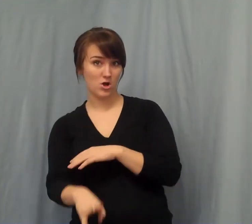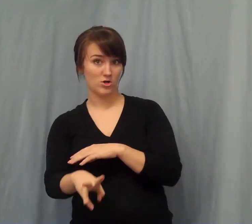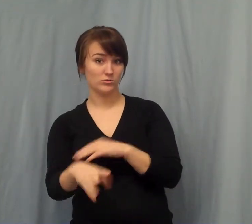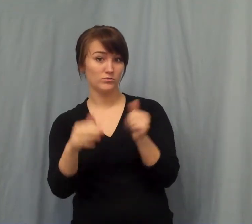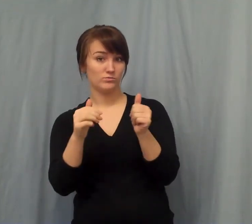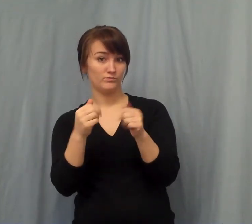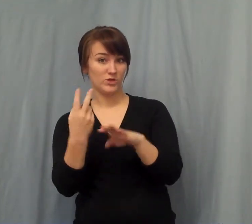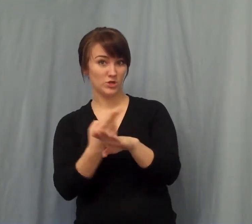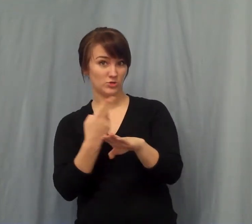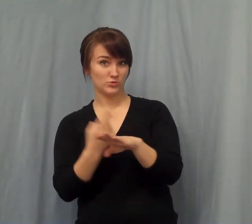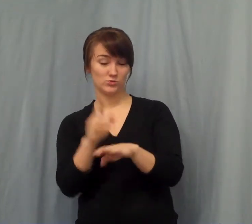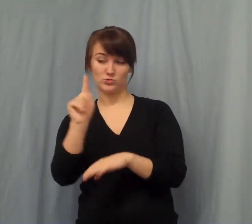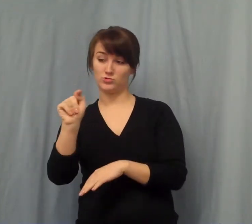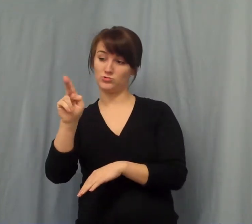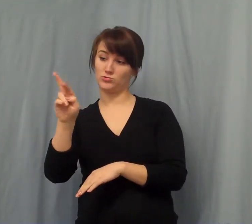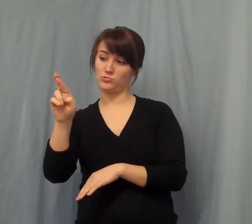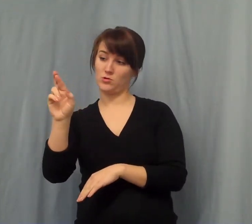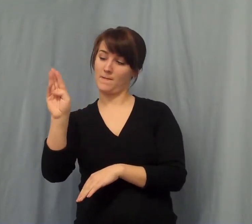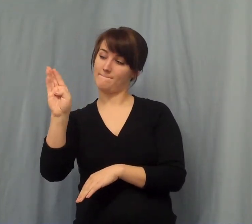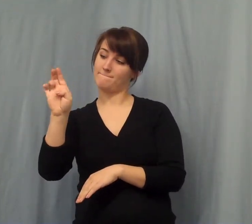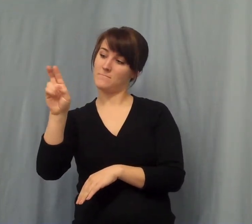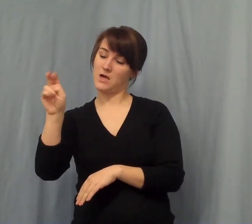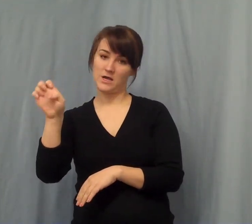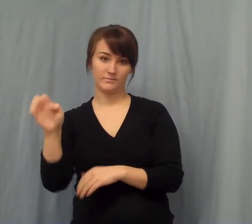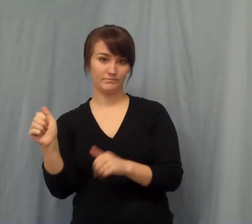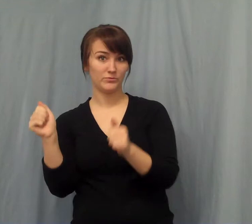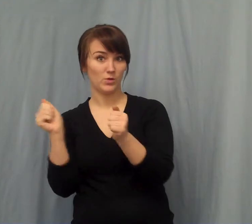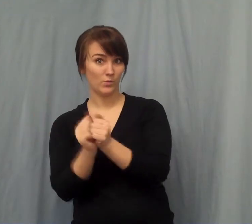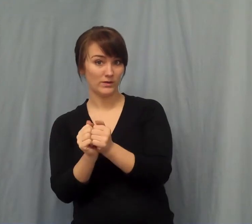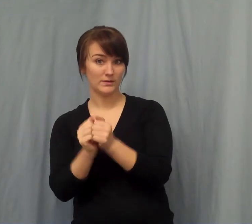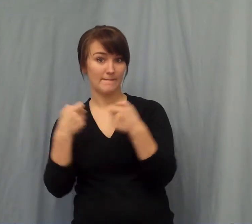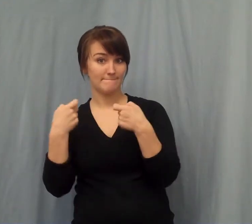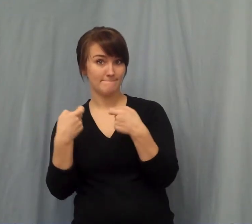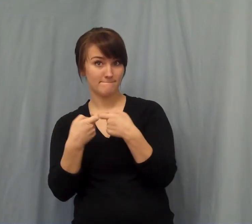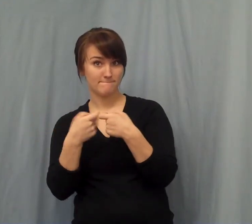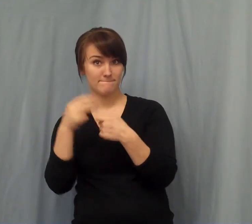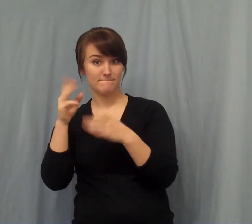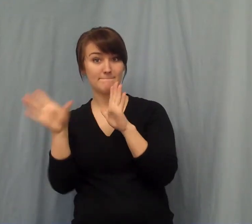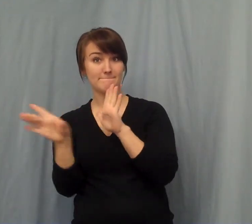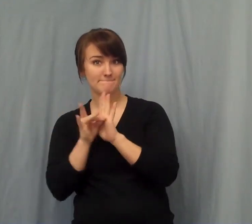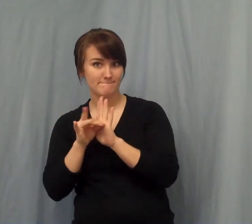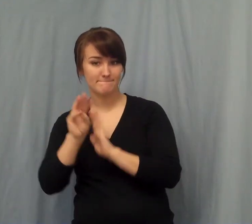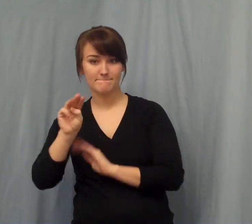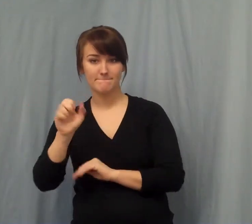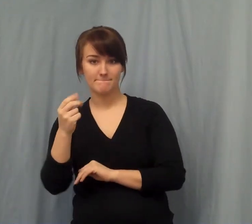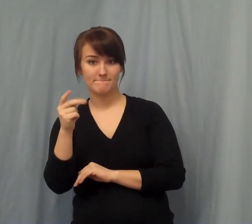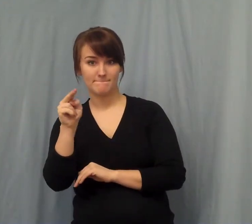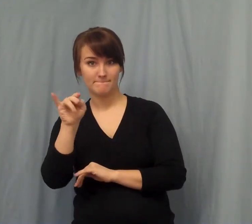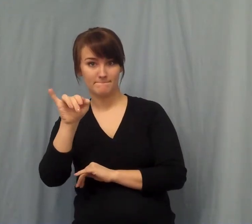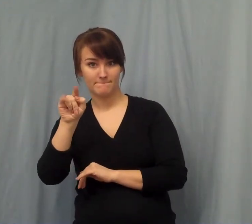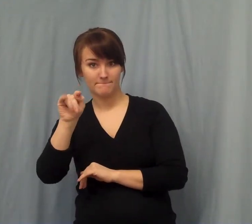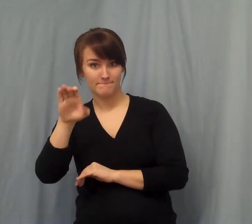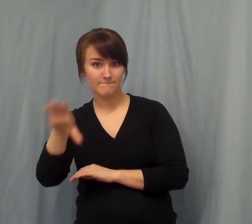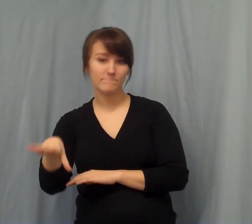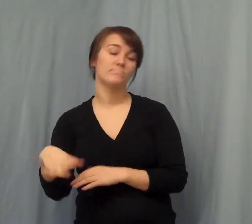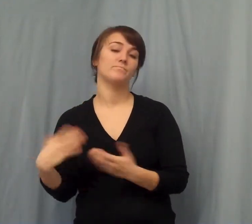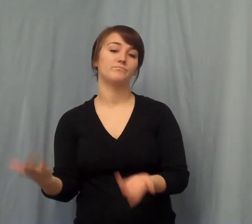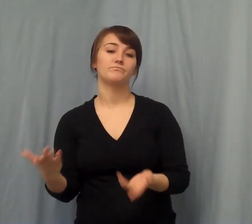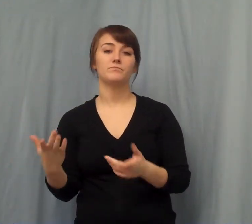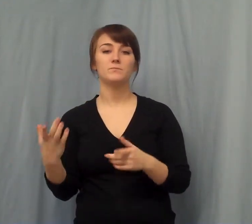which turns a giant magnet between a coil of wire, and we get the flow of electrons. I wish we could show this. We've tried